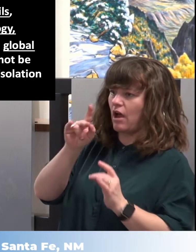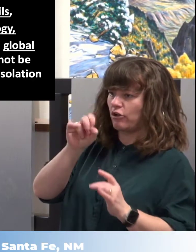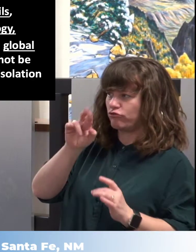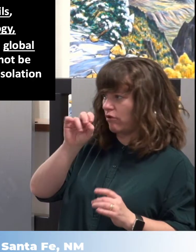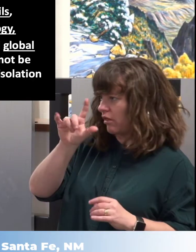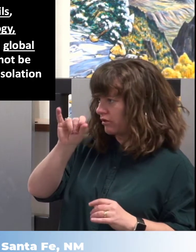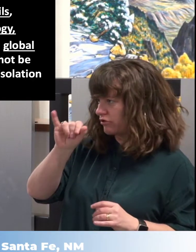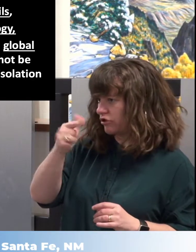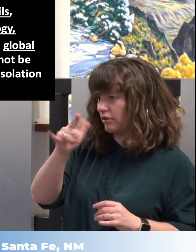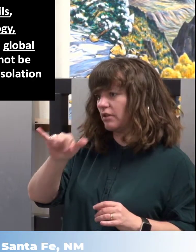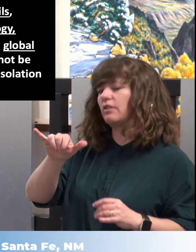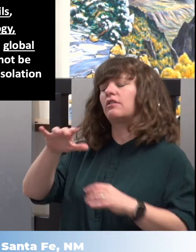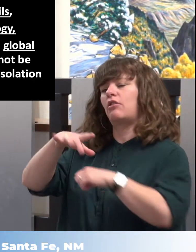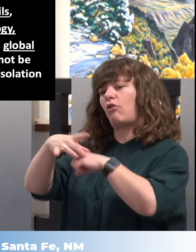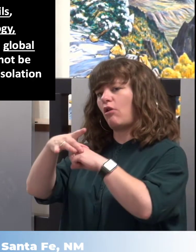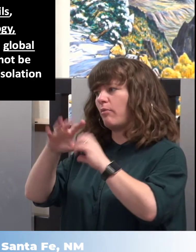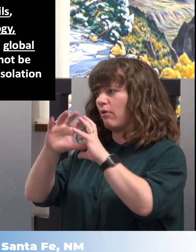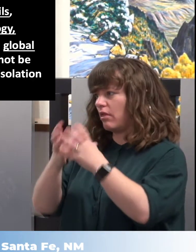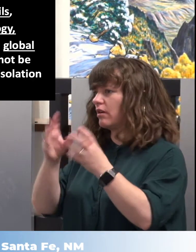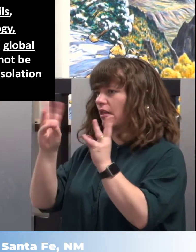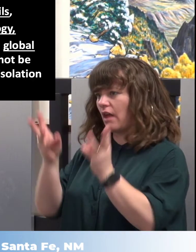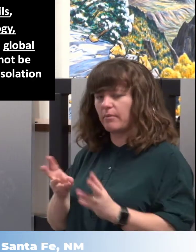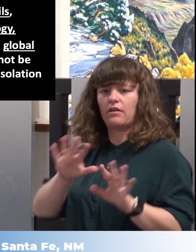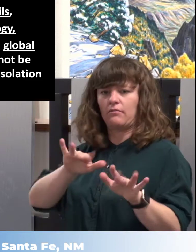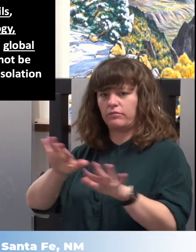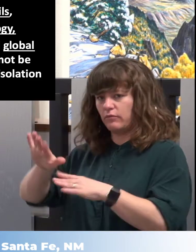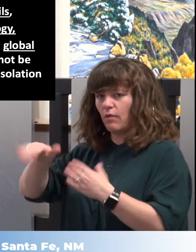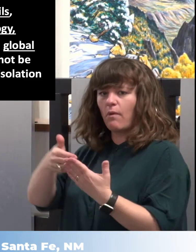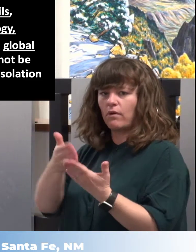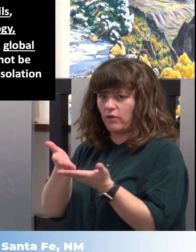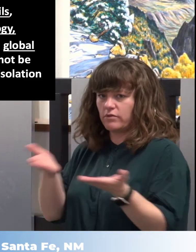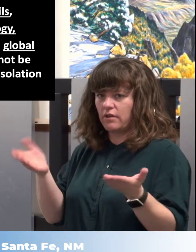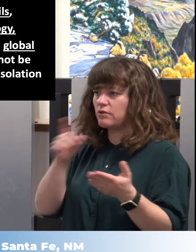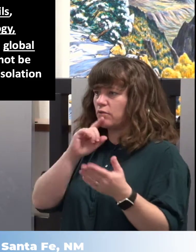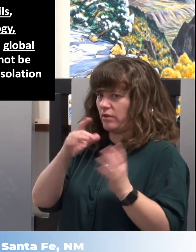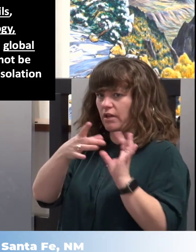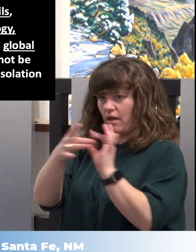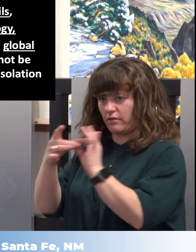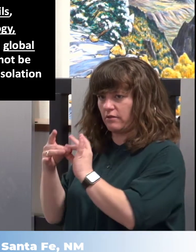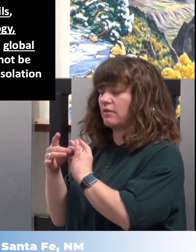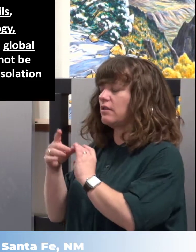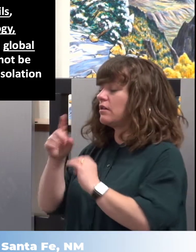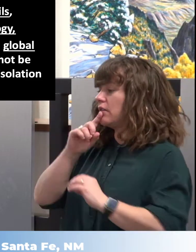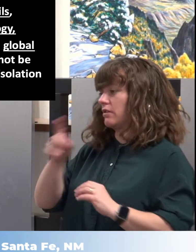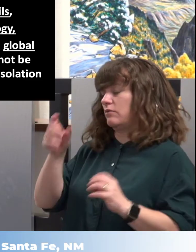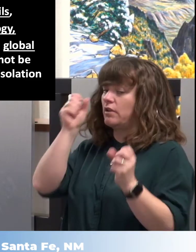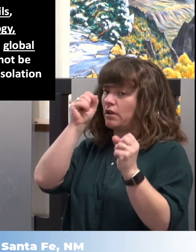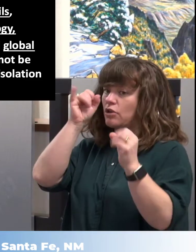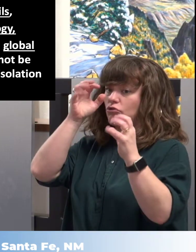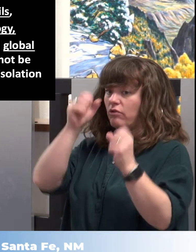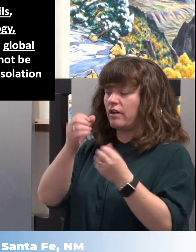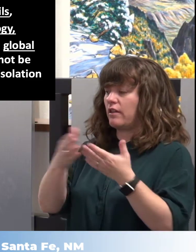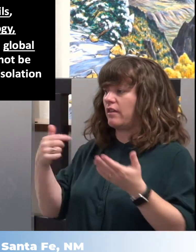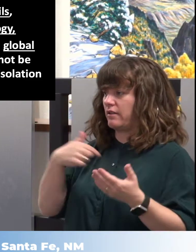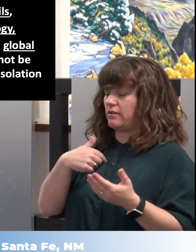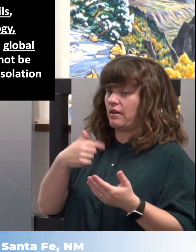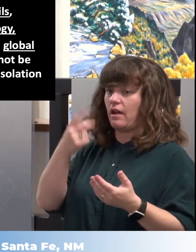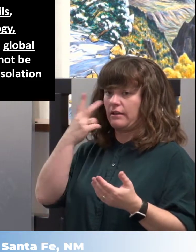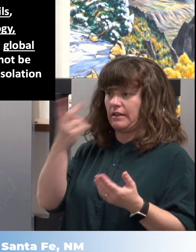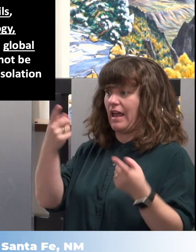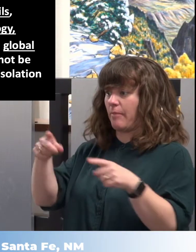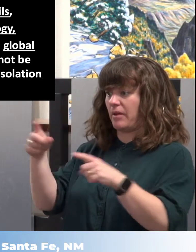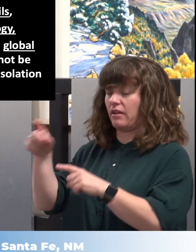a global climate, all of those things. I mean it's really extraordinary the things that I see happen like at the policy